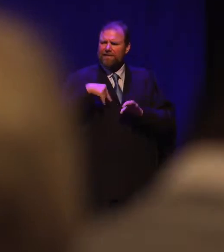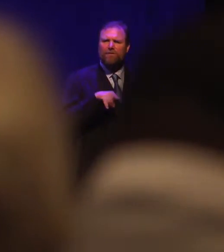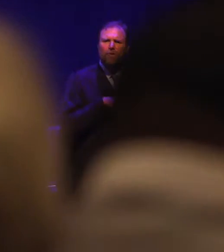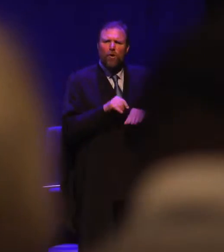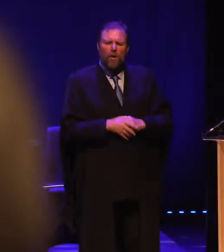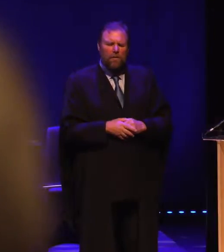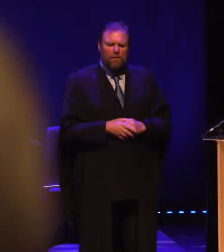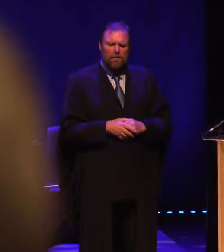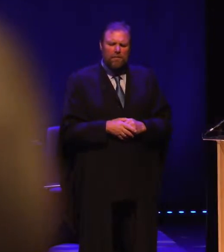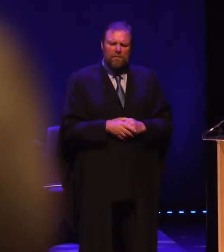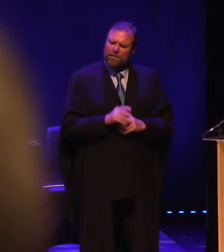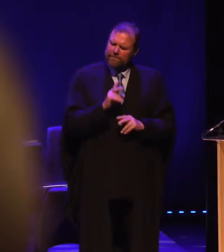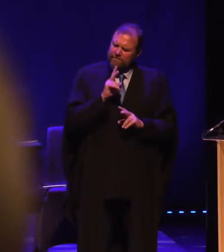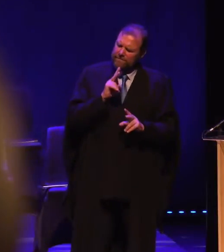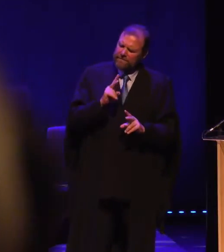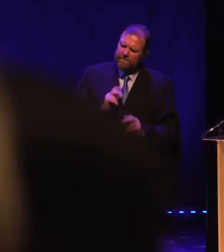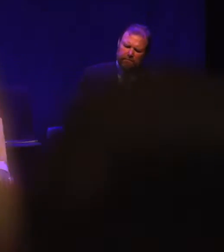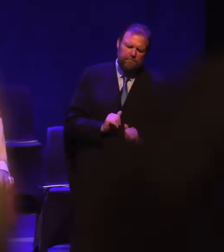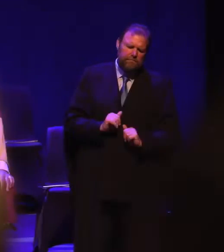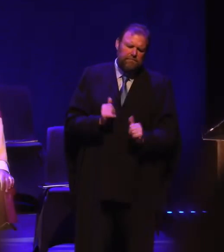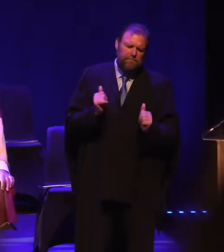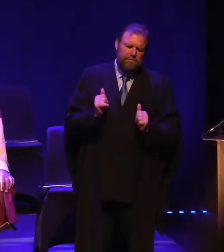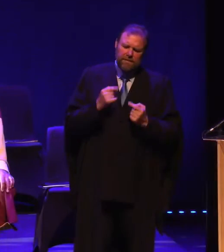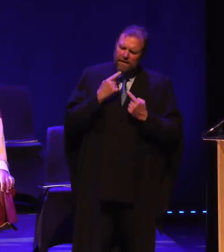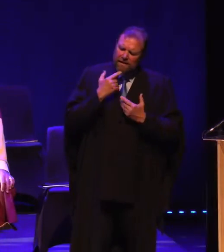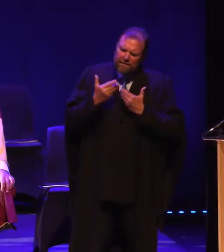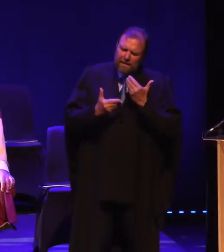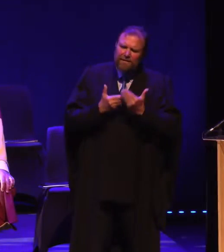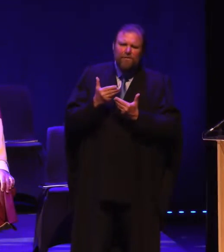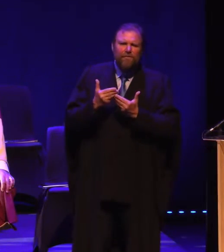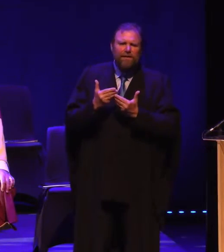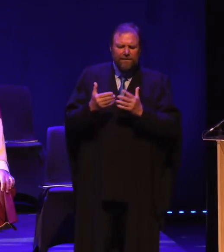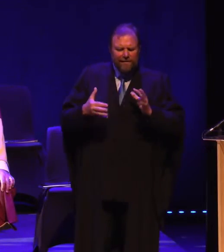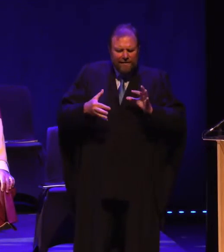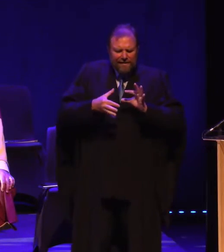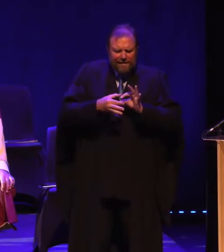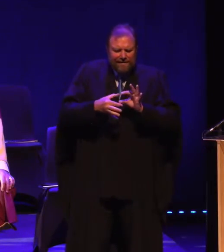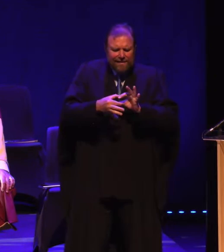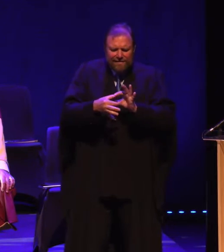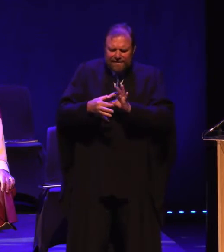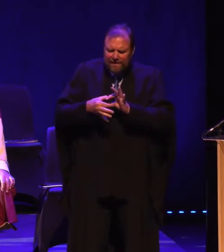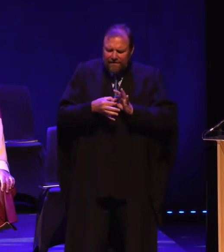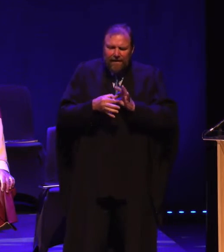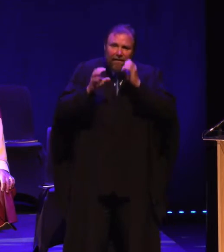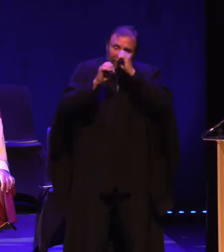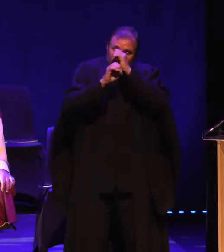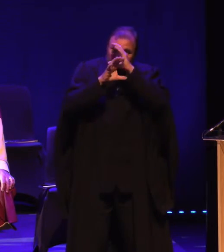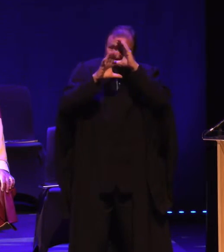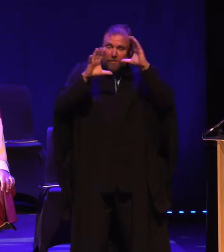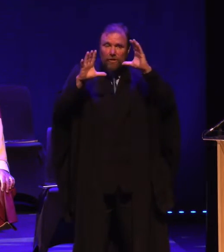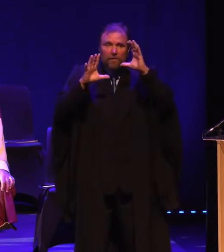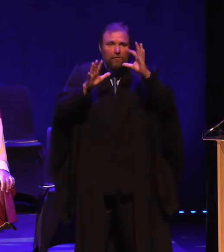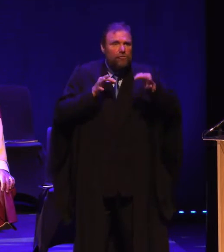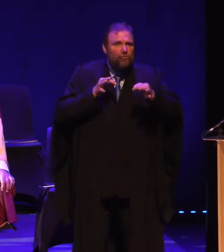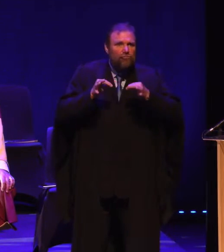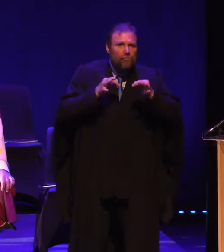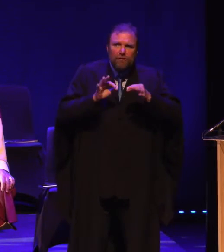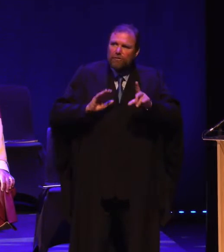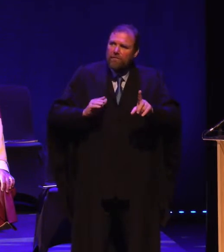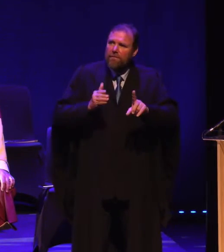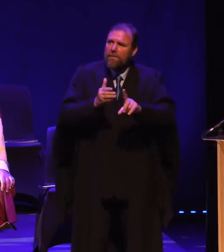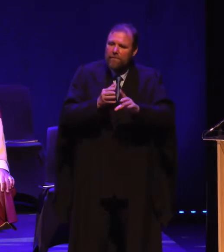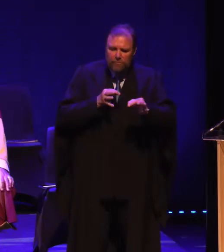seen such an excellent articulation of the interconnected vision, strategic objectives, strategic